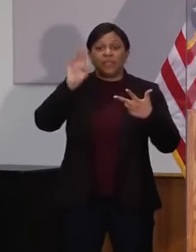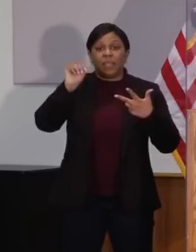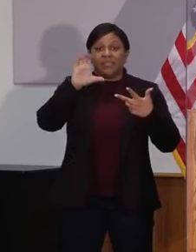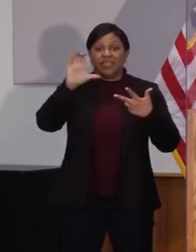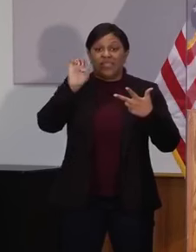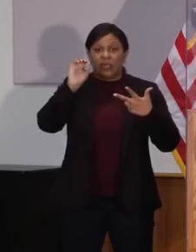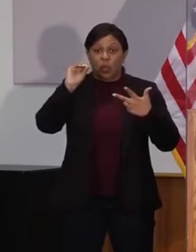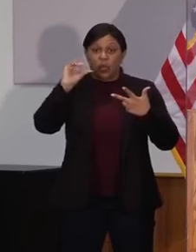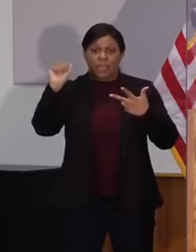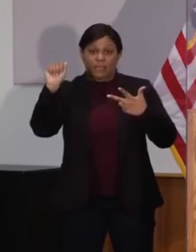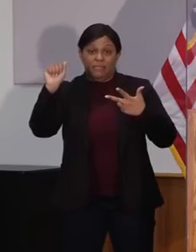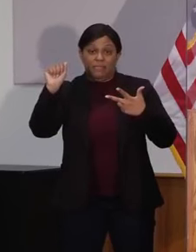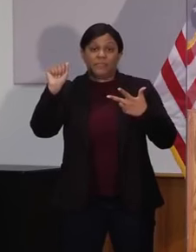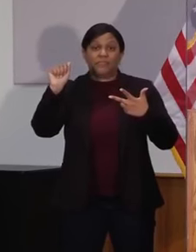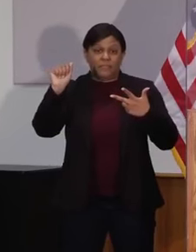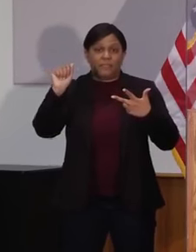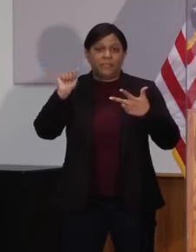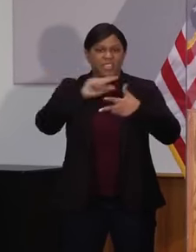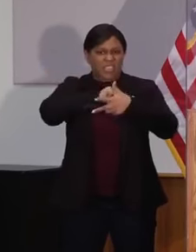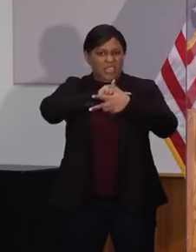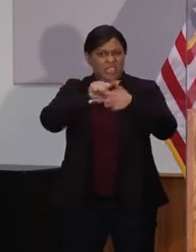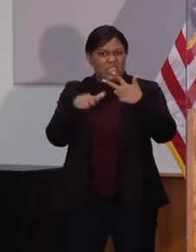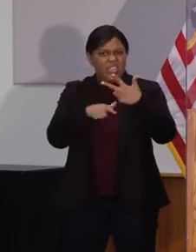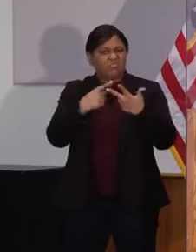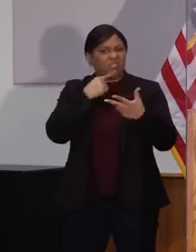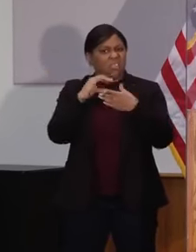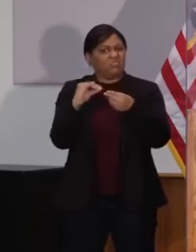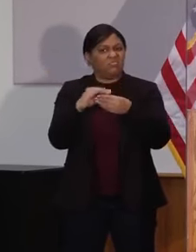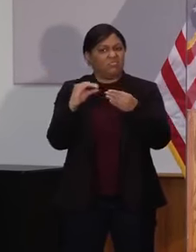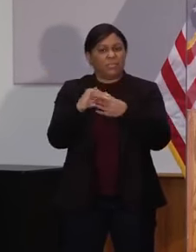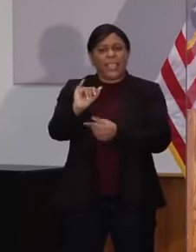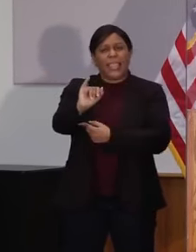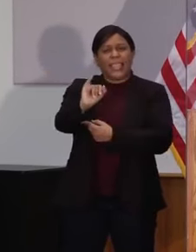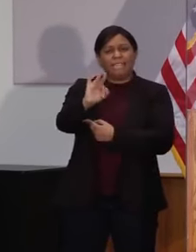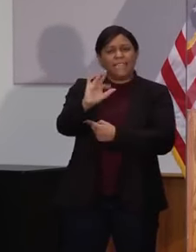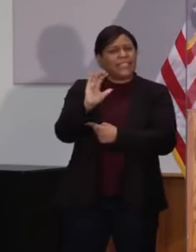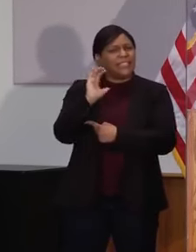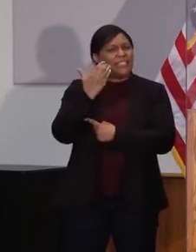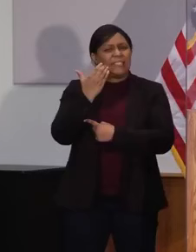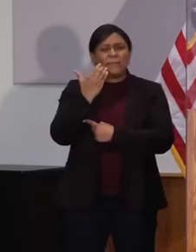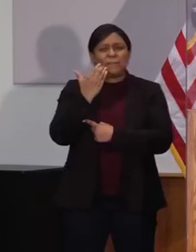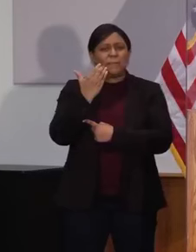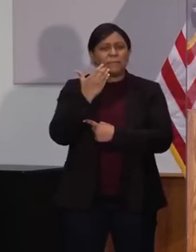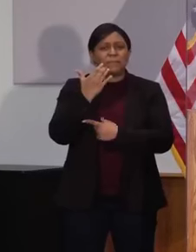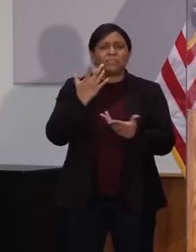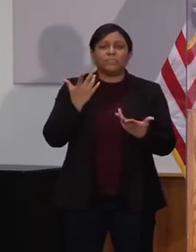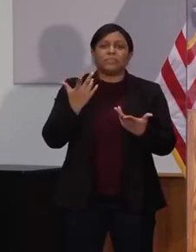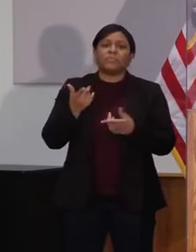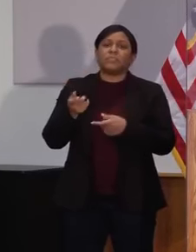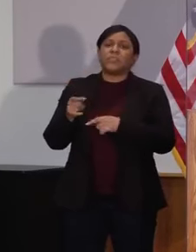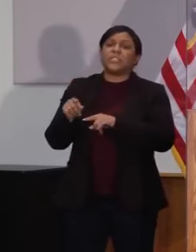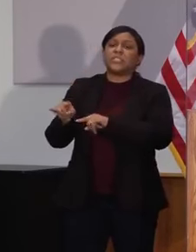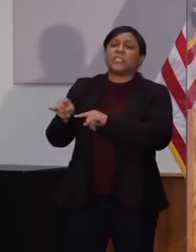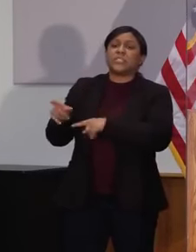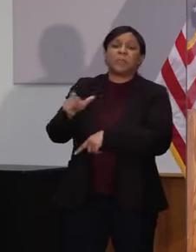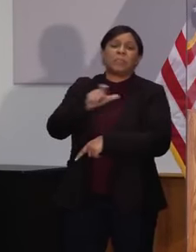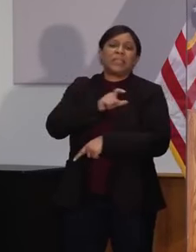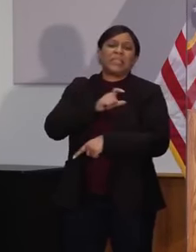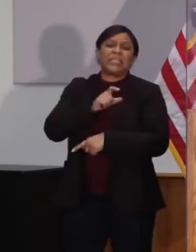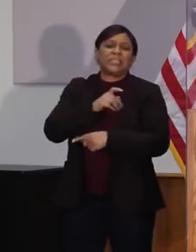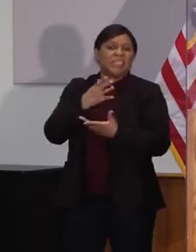passes, because of the what they consider continued demonization of police, there still may not be enough